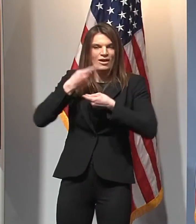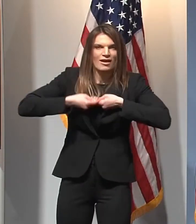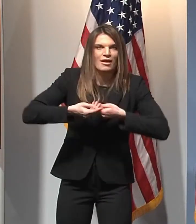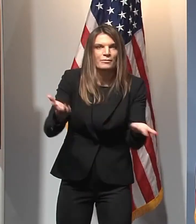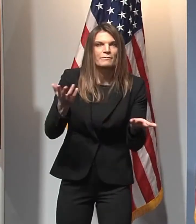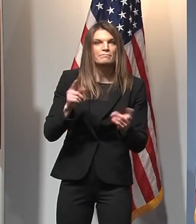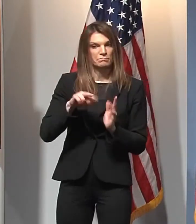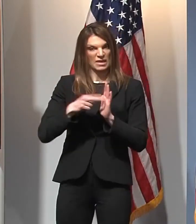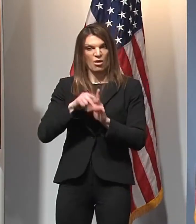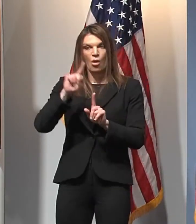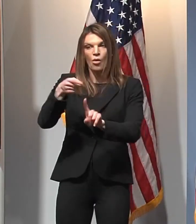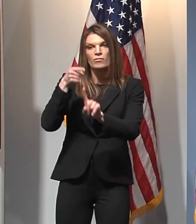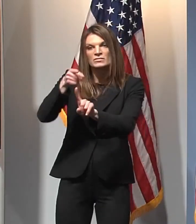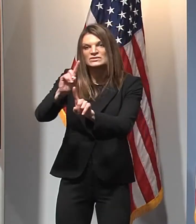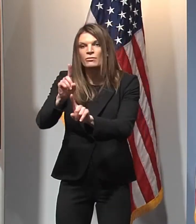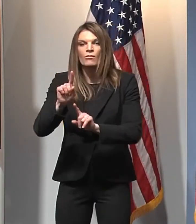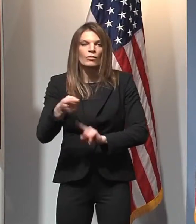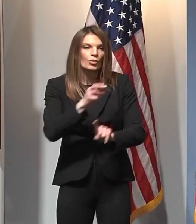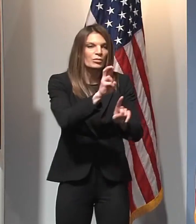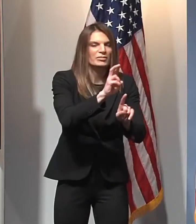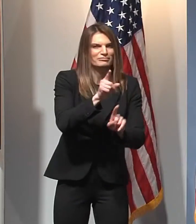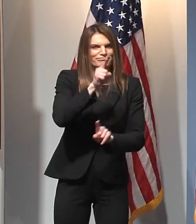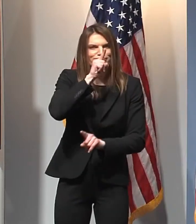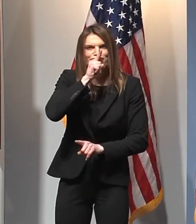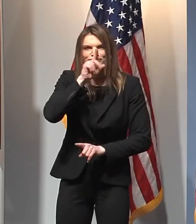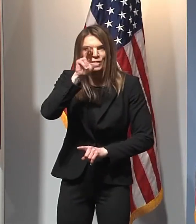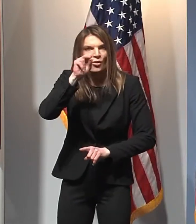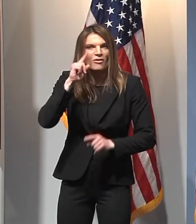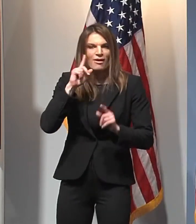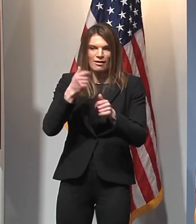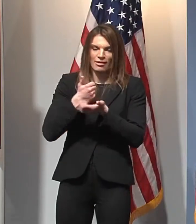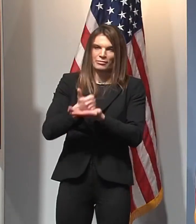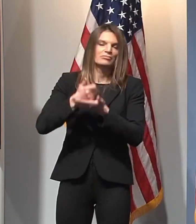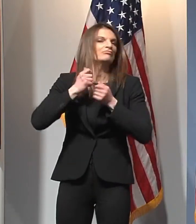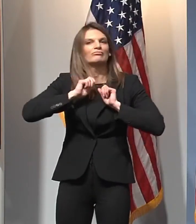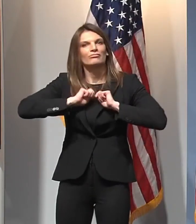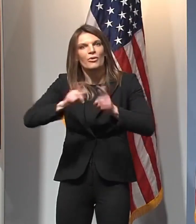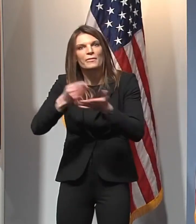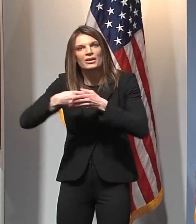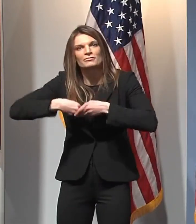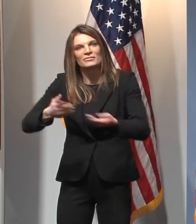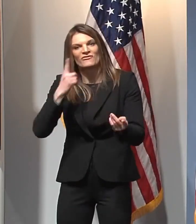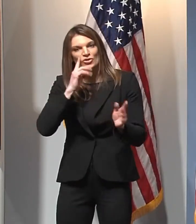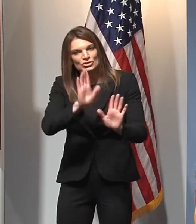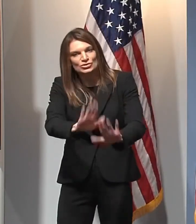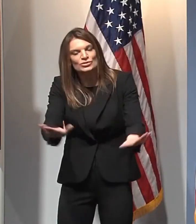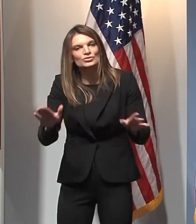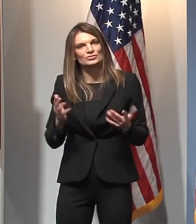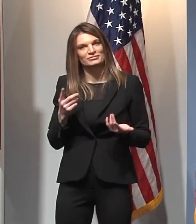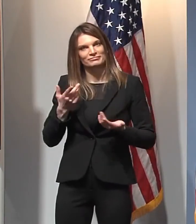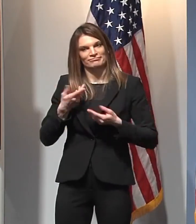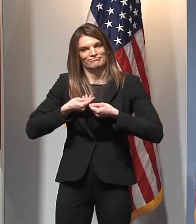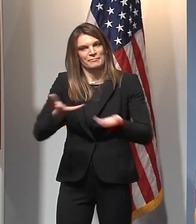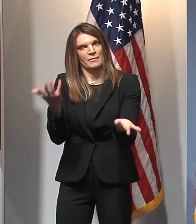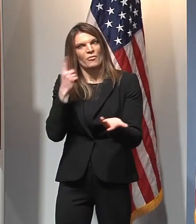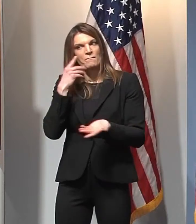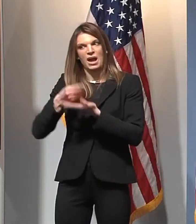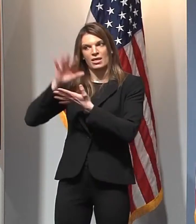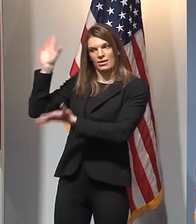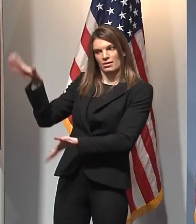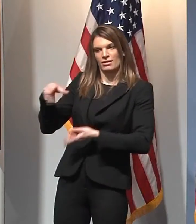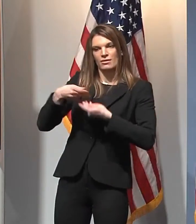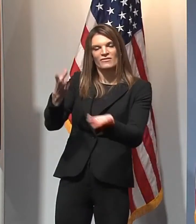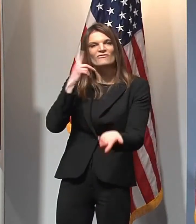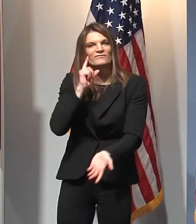party or another, about helping our businesses and our people and our kids and our vaccines. Let's find some common ground here and